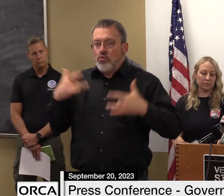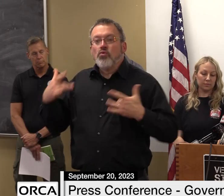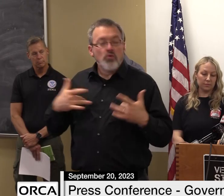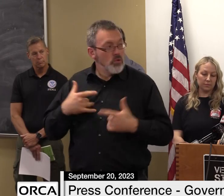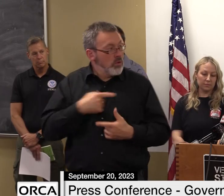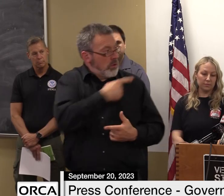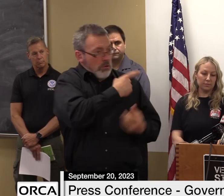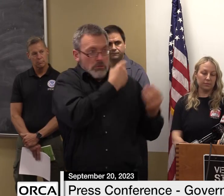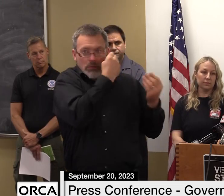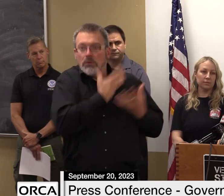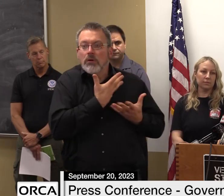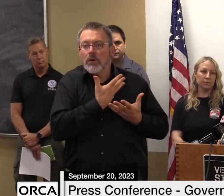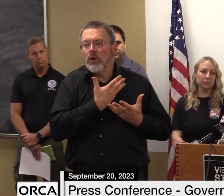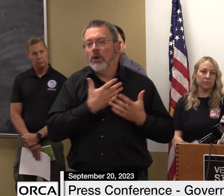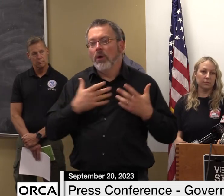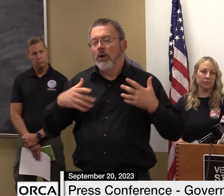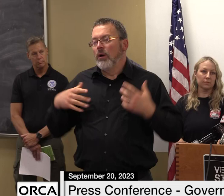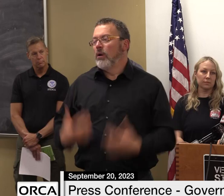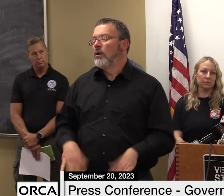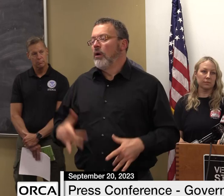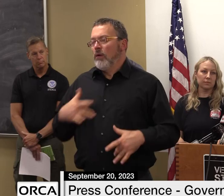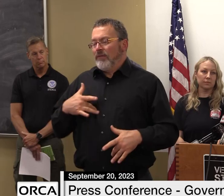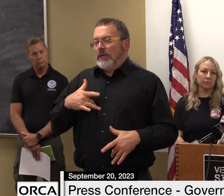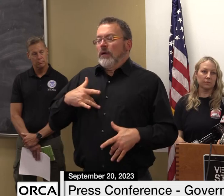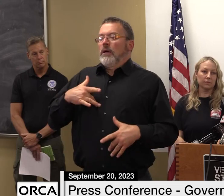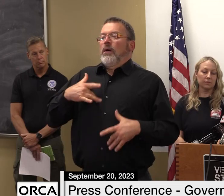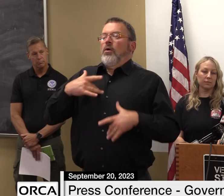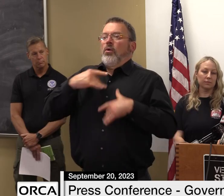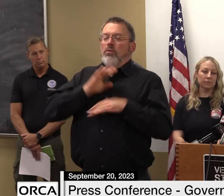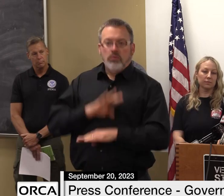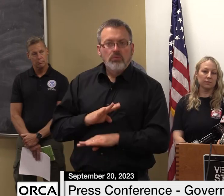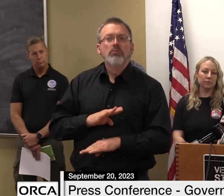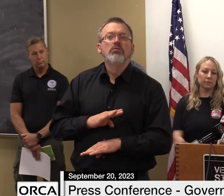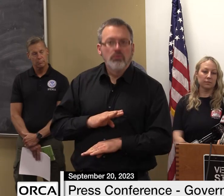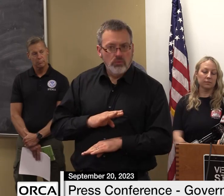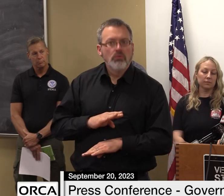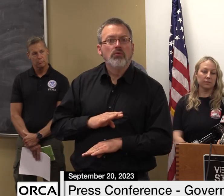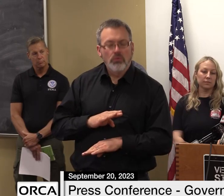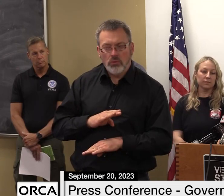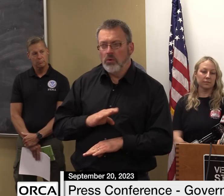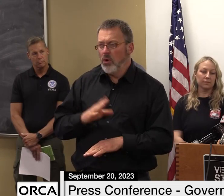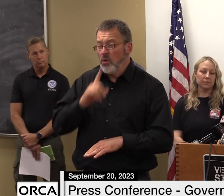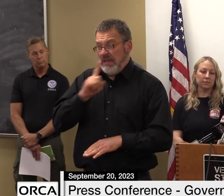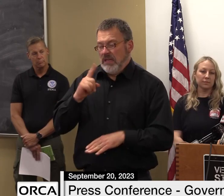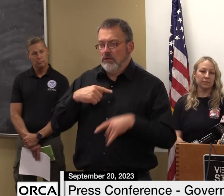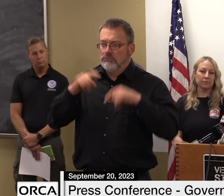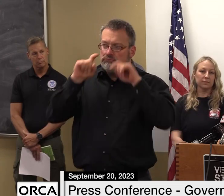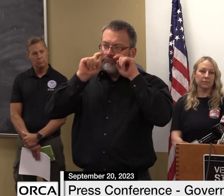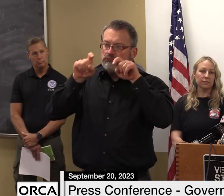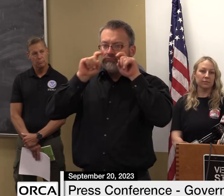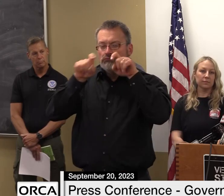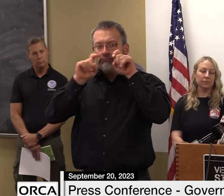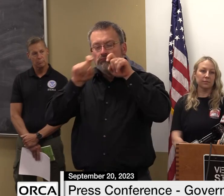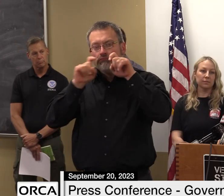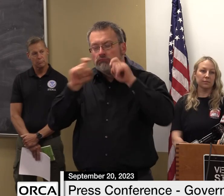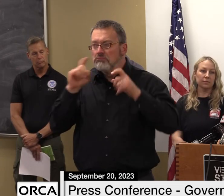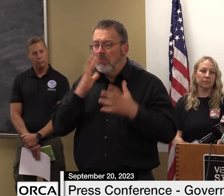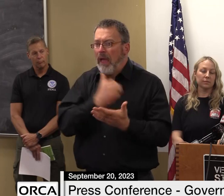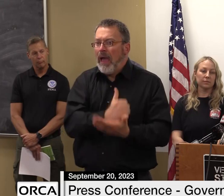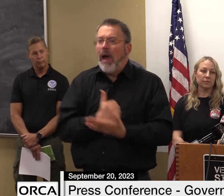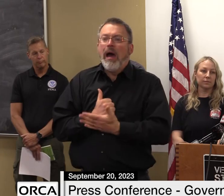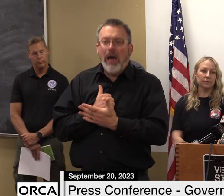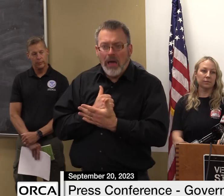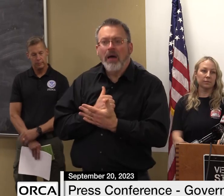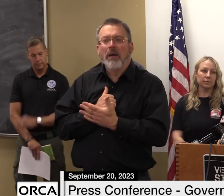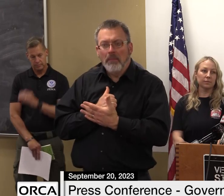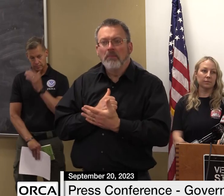funding, my relief brought tears to my eyes. We have all learned from this summer's flooding that we need to help each other in